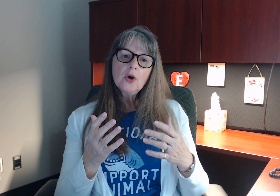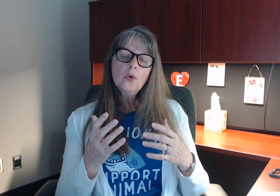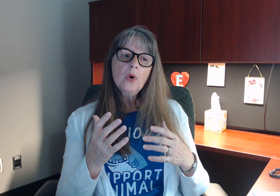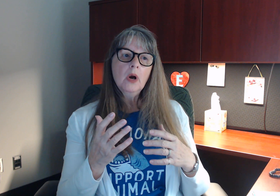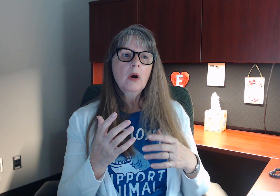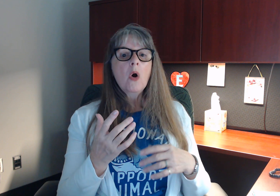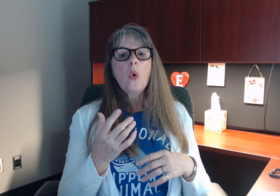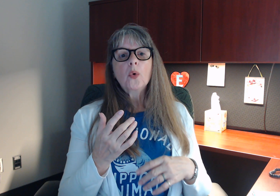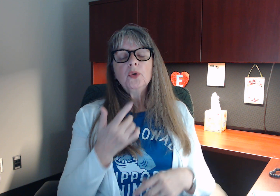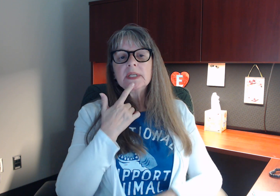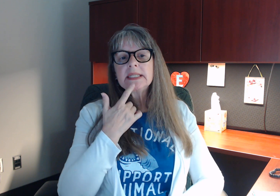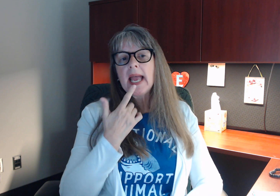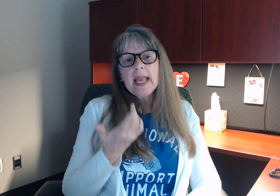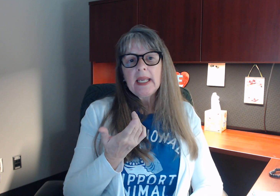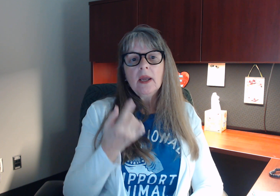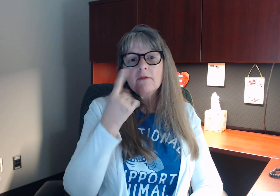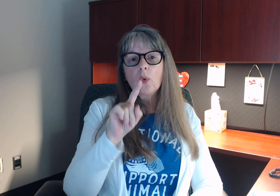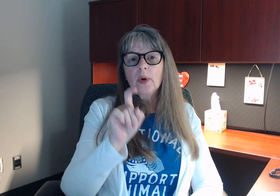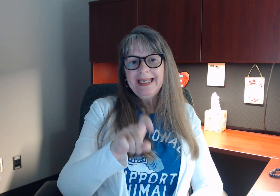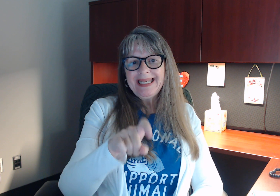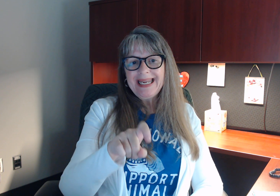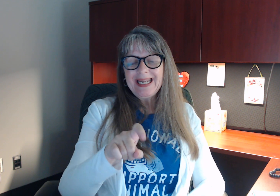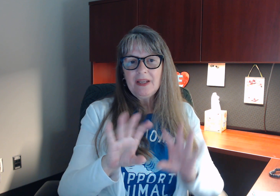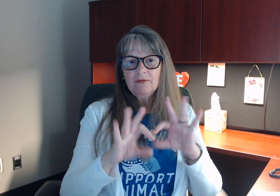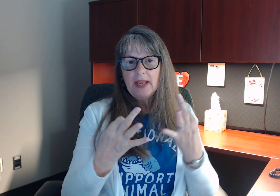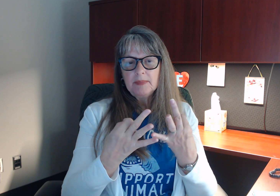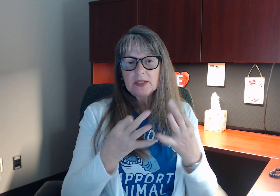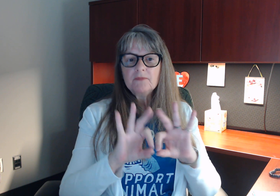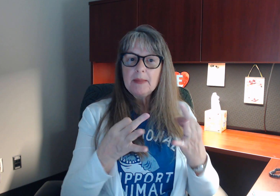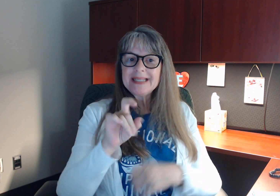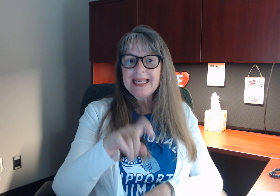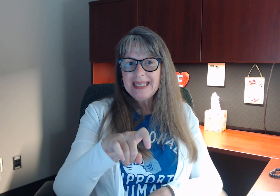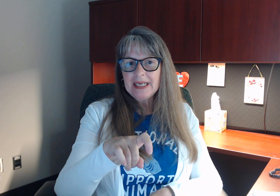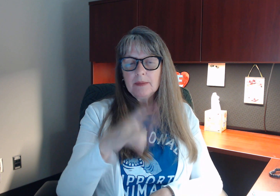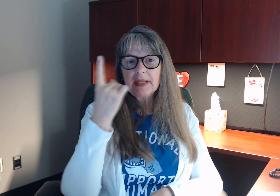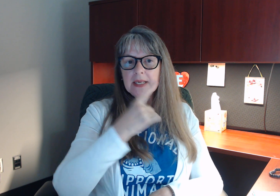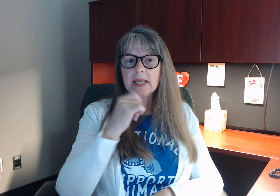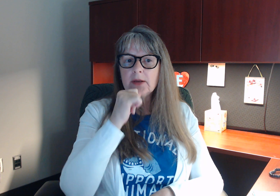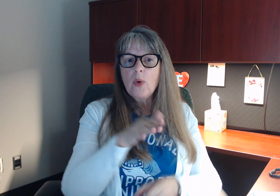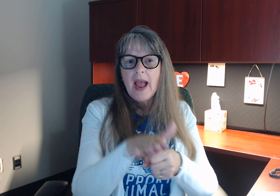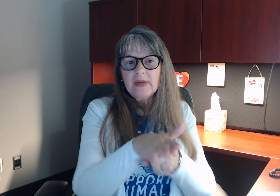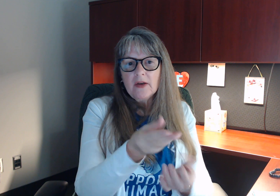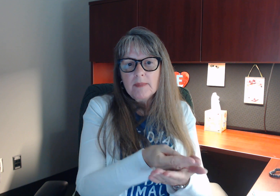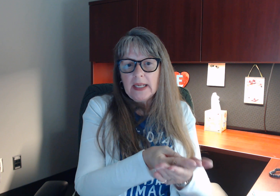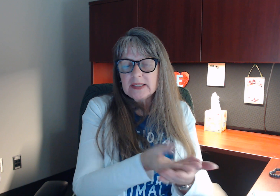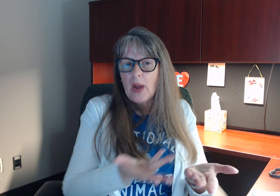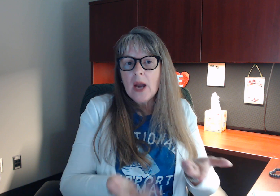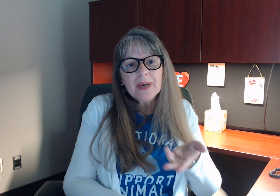So, or you could say for needy families that need it because they don't have enough money. So I would have